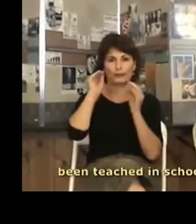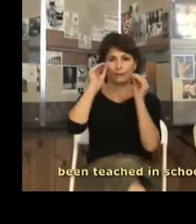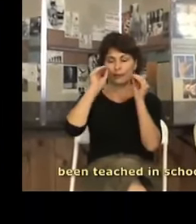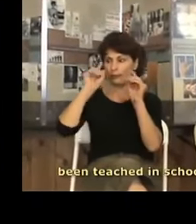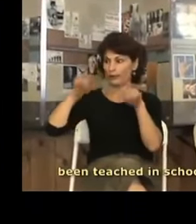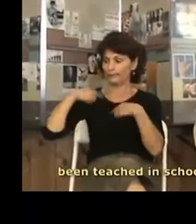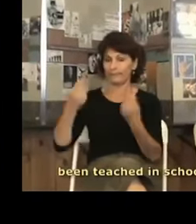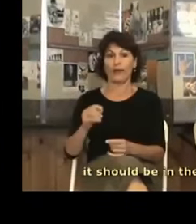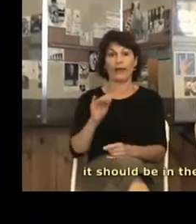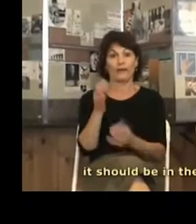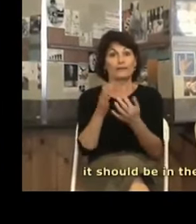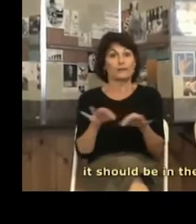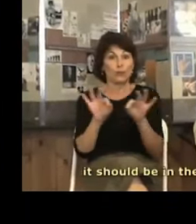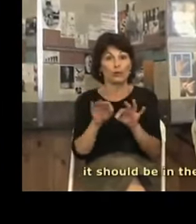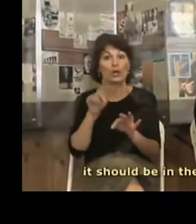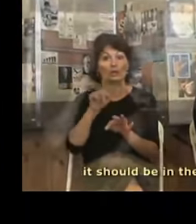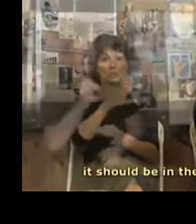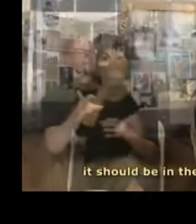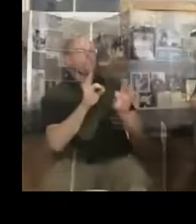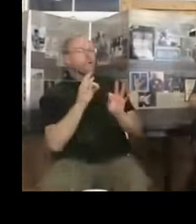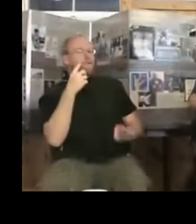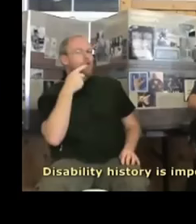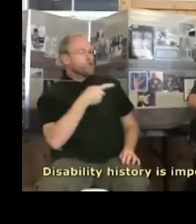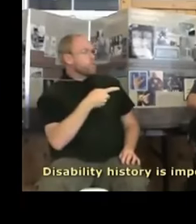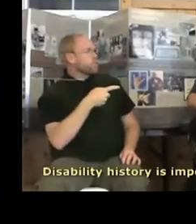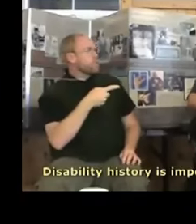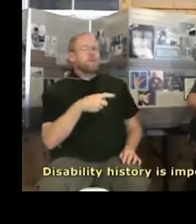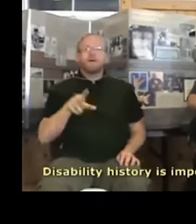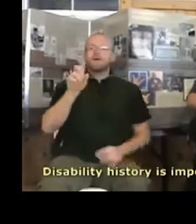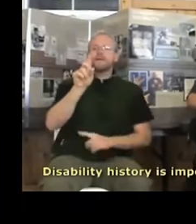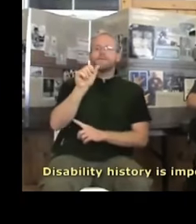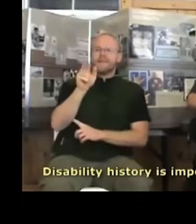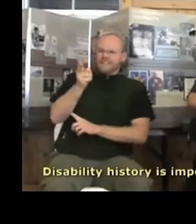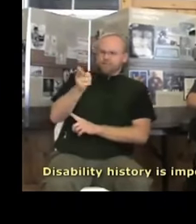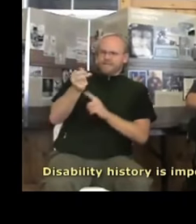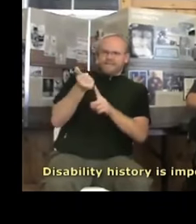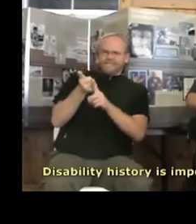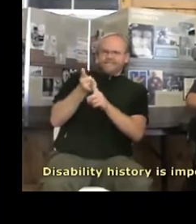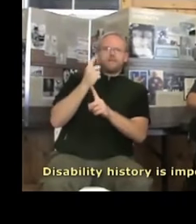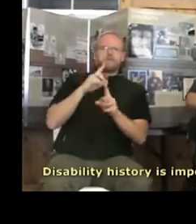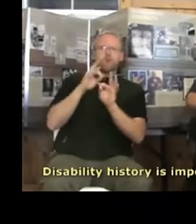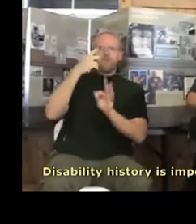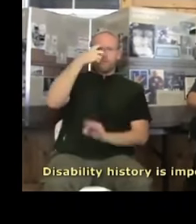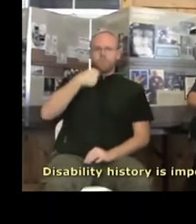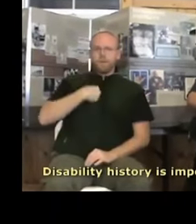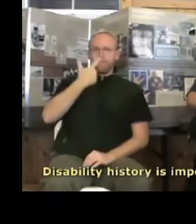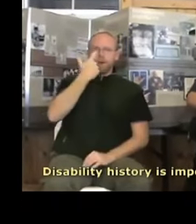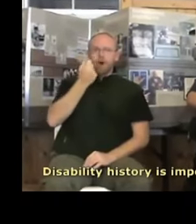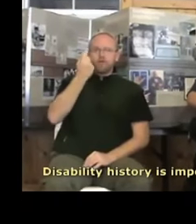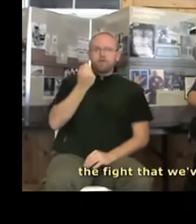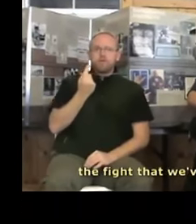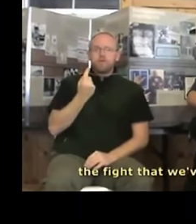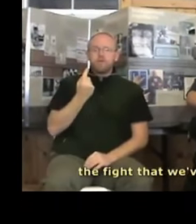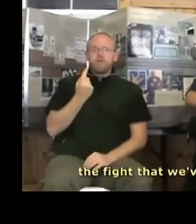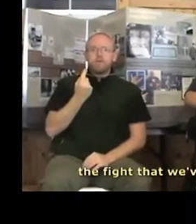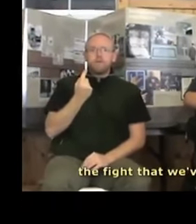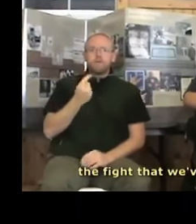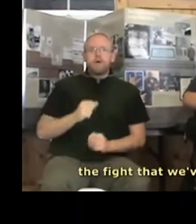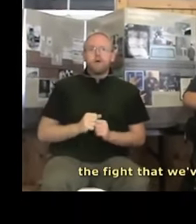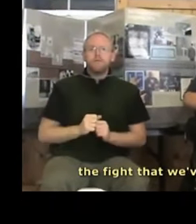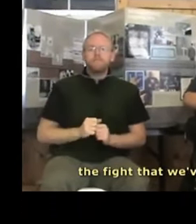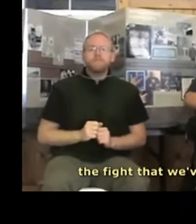in school. If it's important, it should be in the history books. Disability history is important to me because